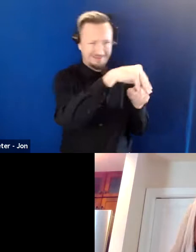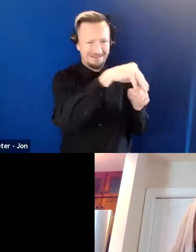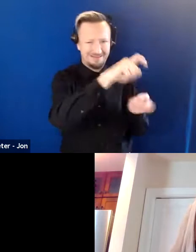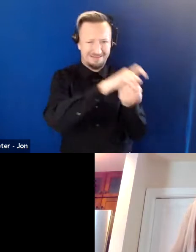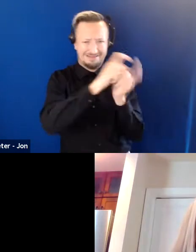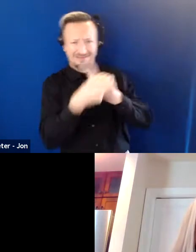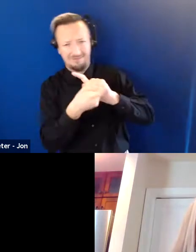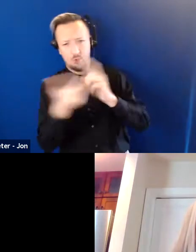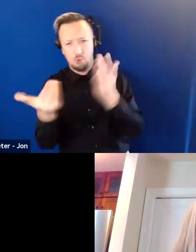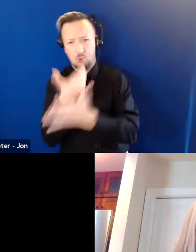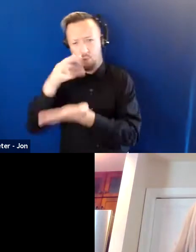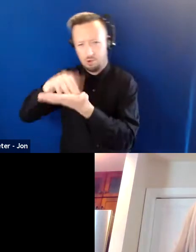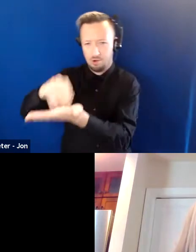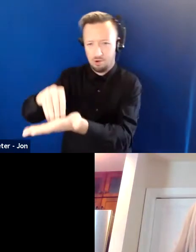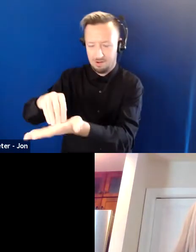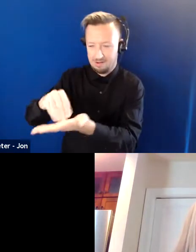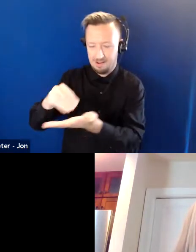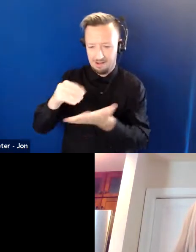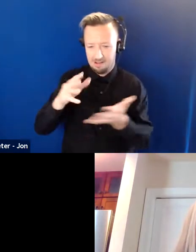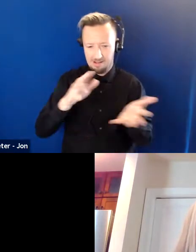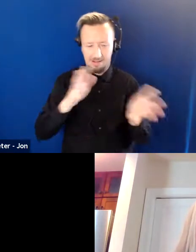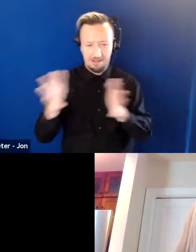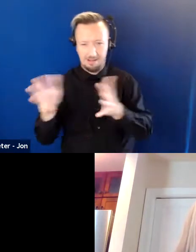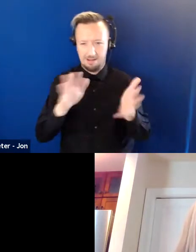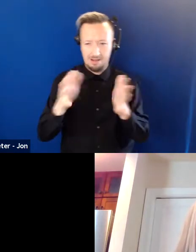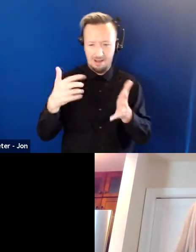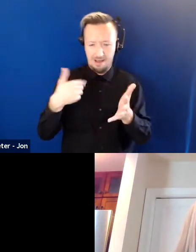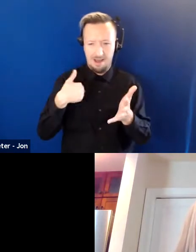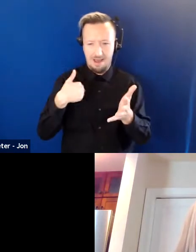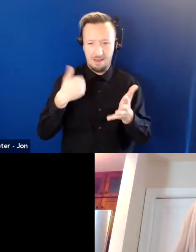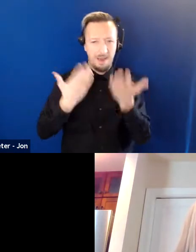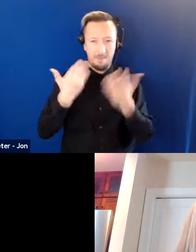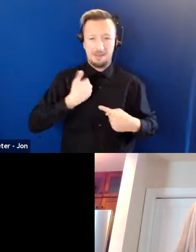not knowing and then saying something that is